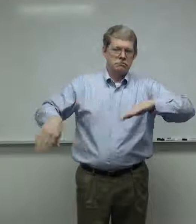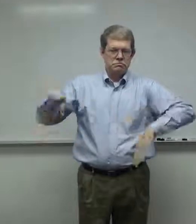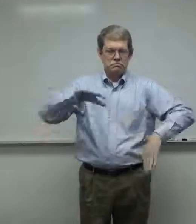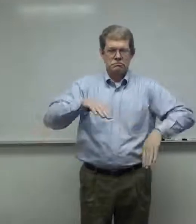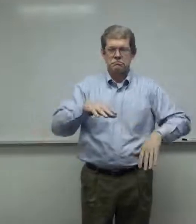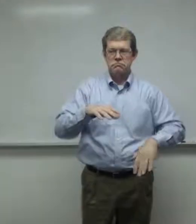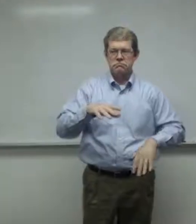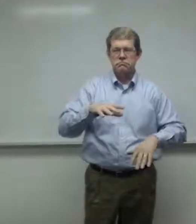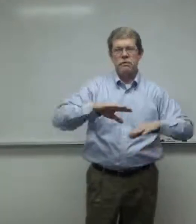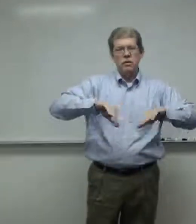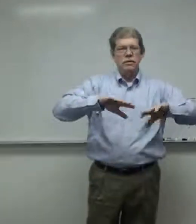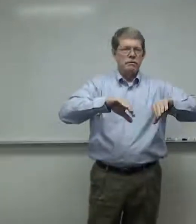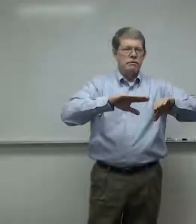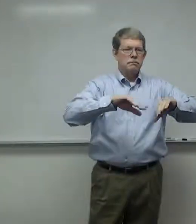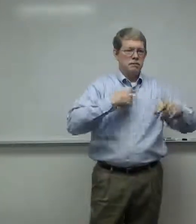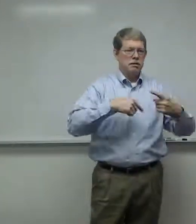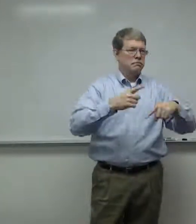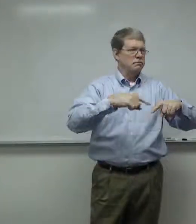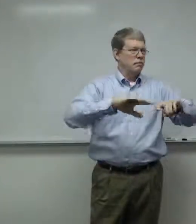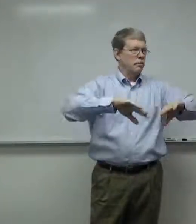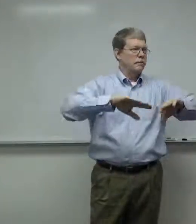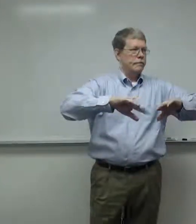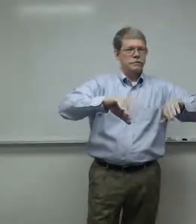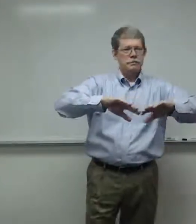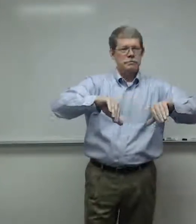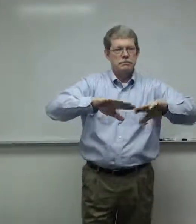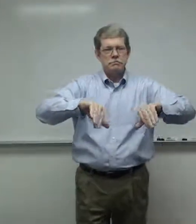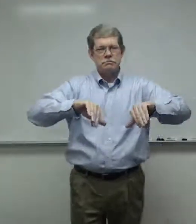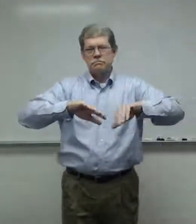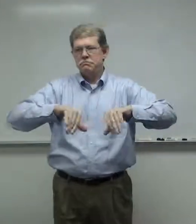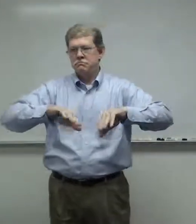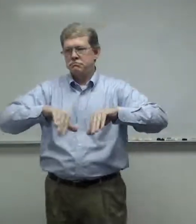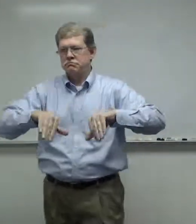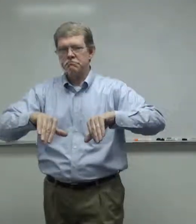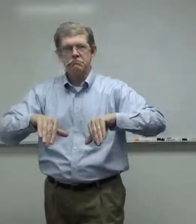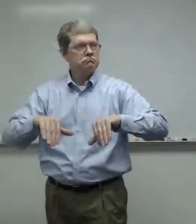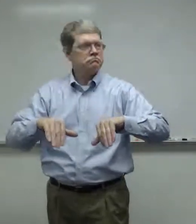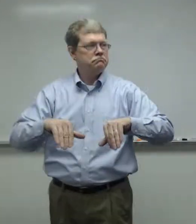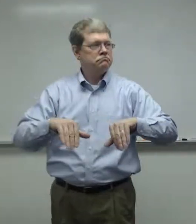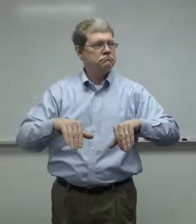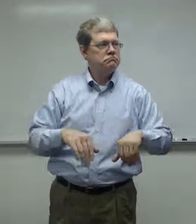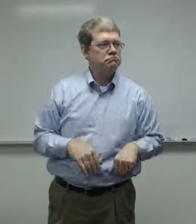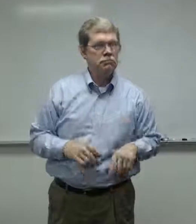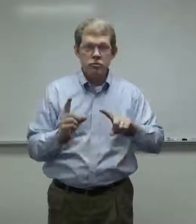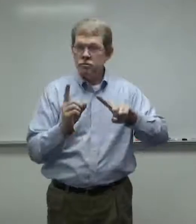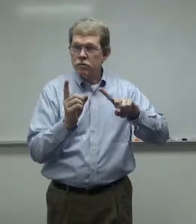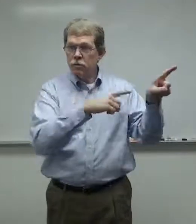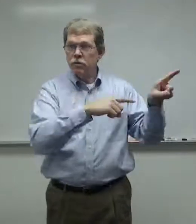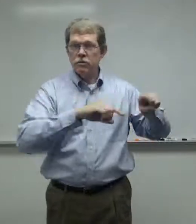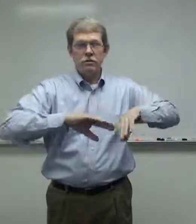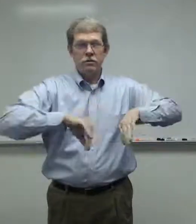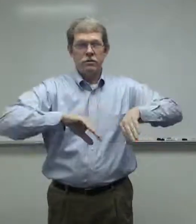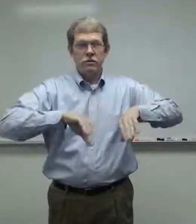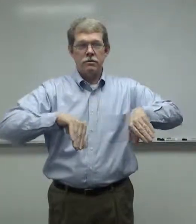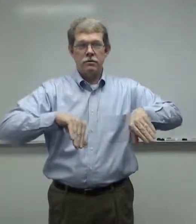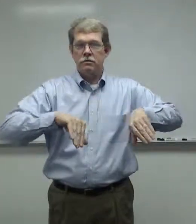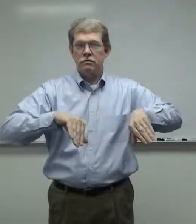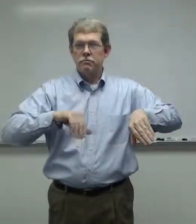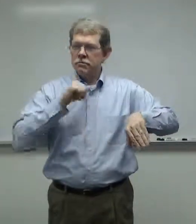mime those out if you're being specific on the stroke. But the general sign for swim is you want to go